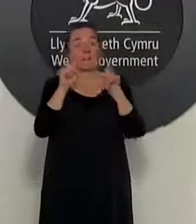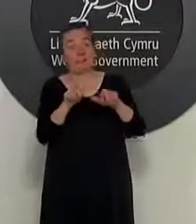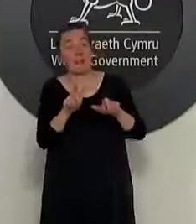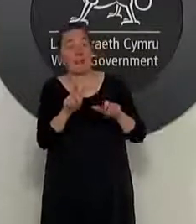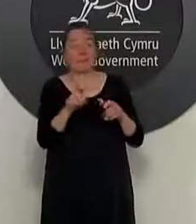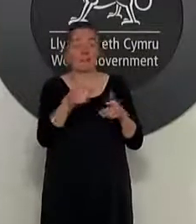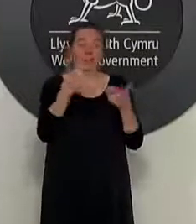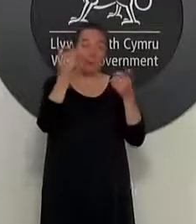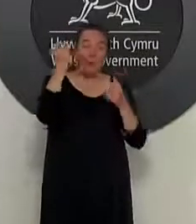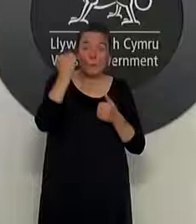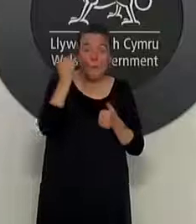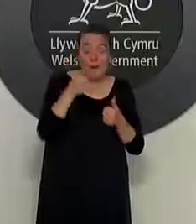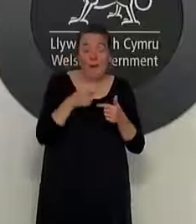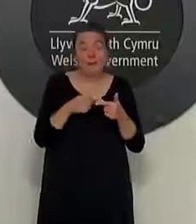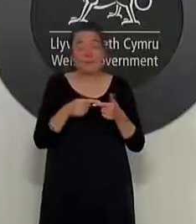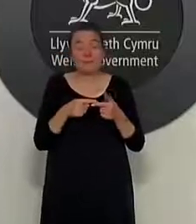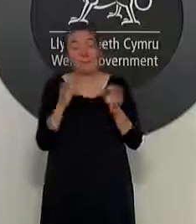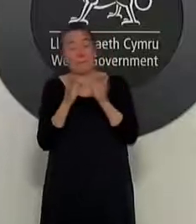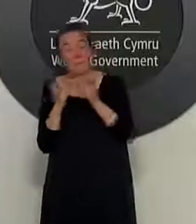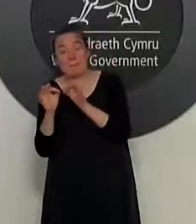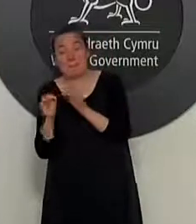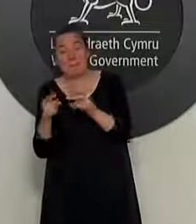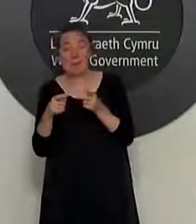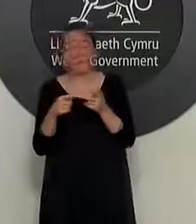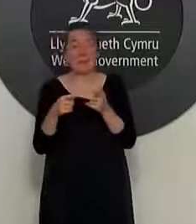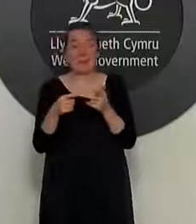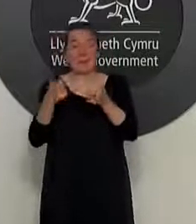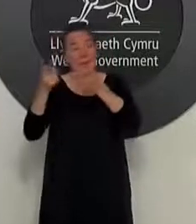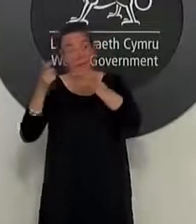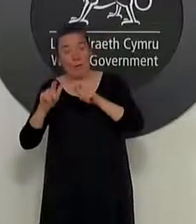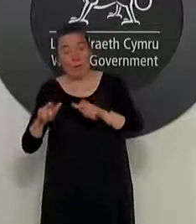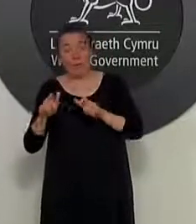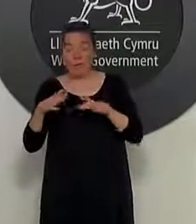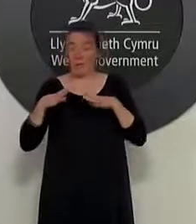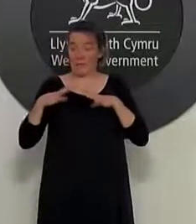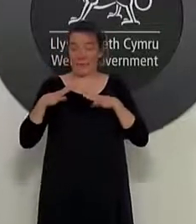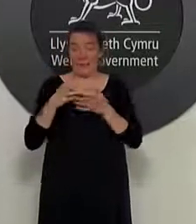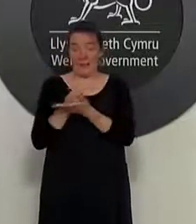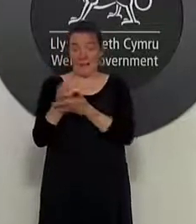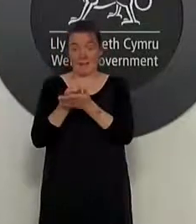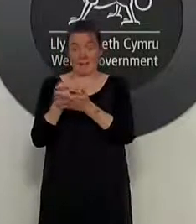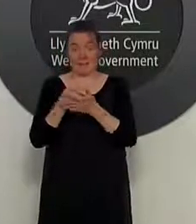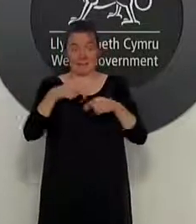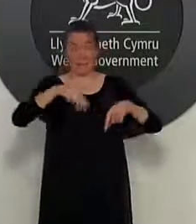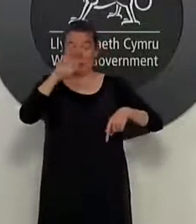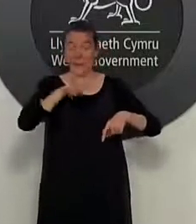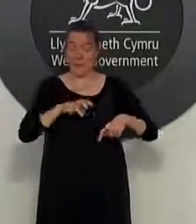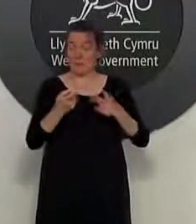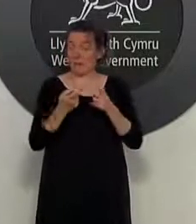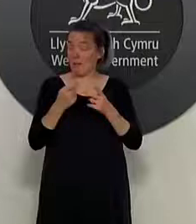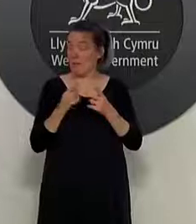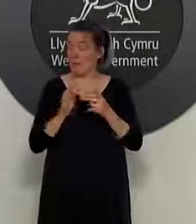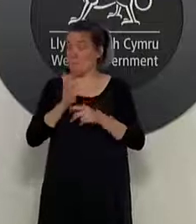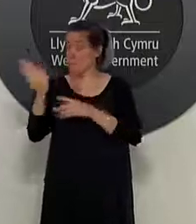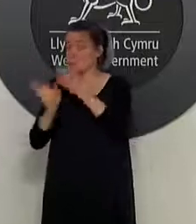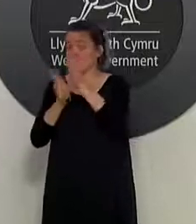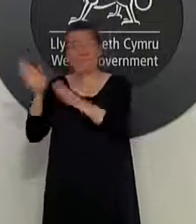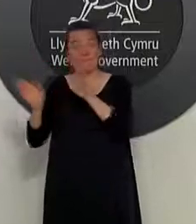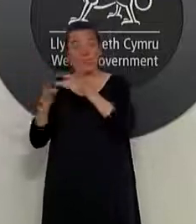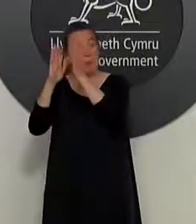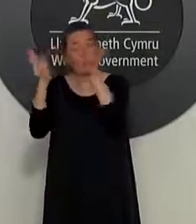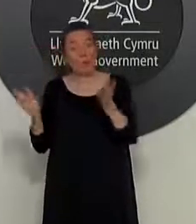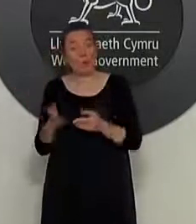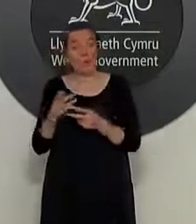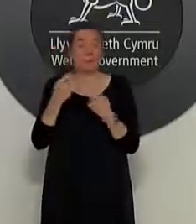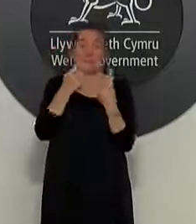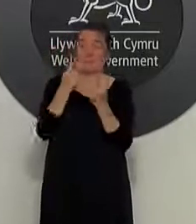breakfasts, and yes, in holiday lets in Wales, as in other parts of the world, as I'm sure you